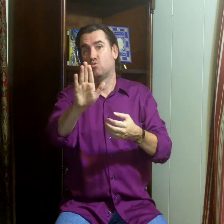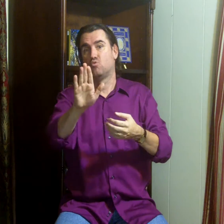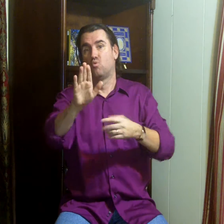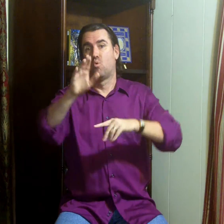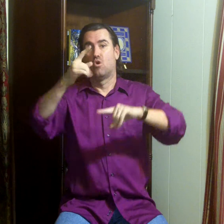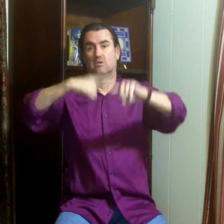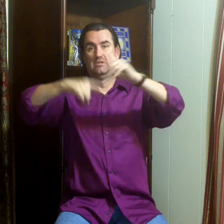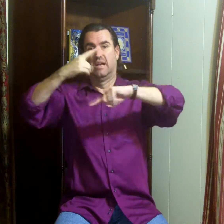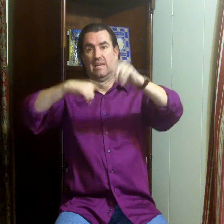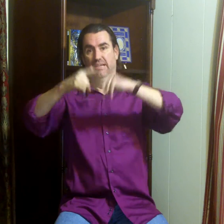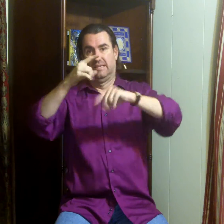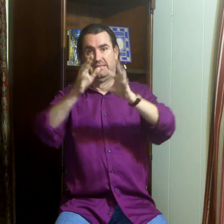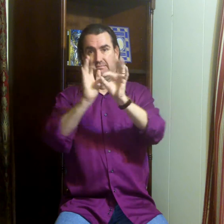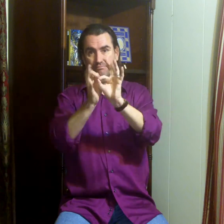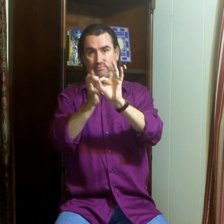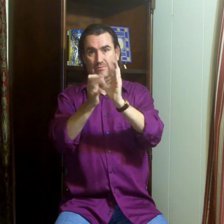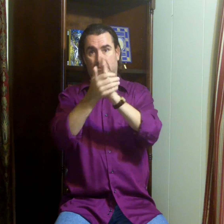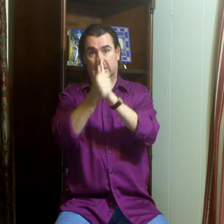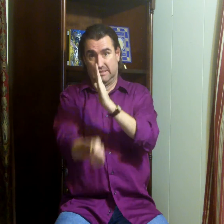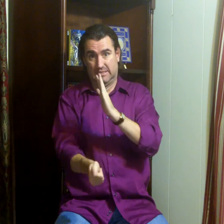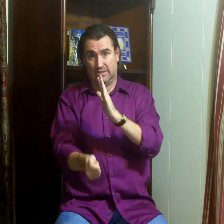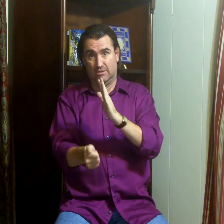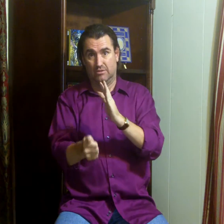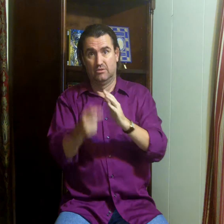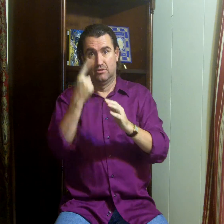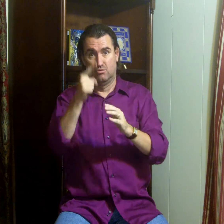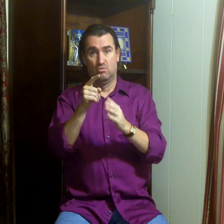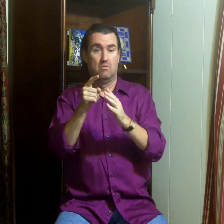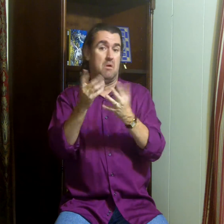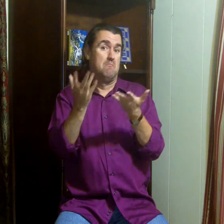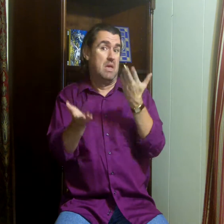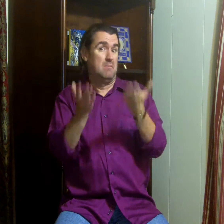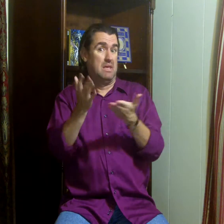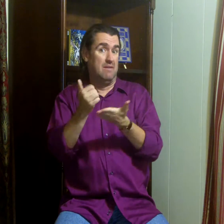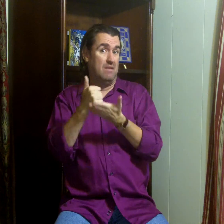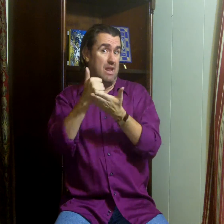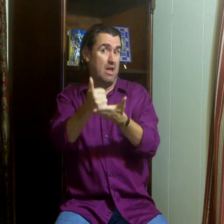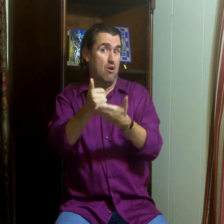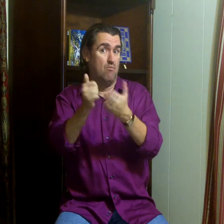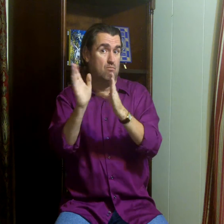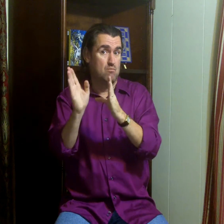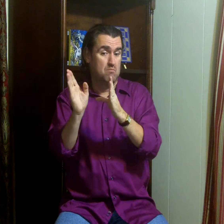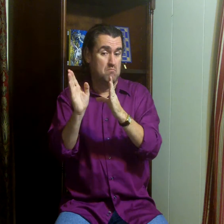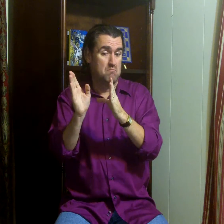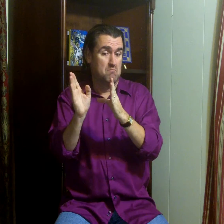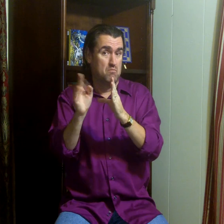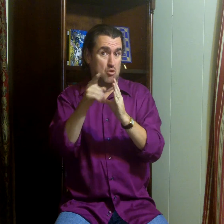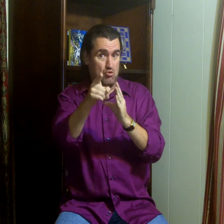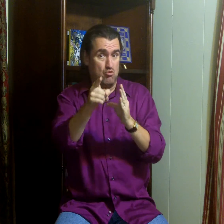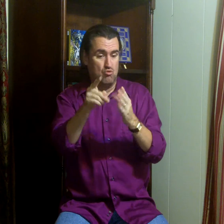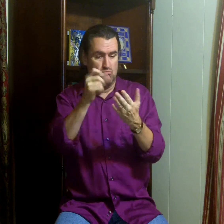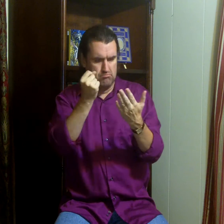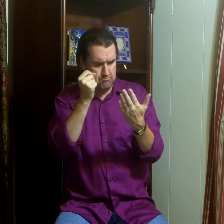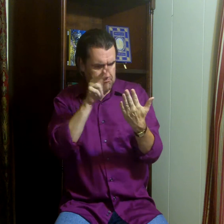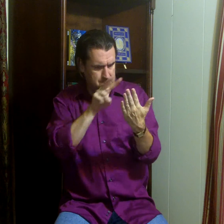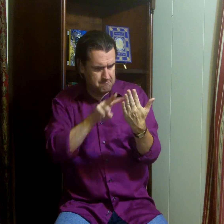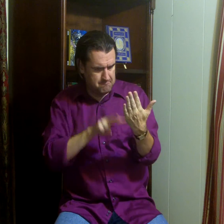test, because they will give you detailed feedback which you can absorb and then work on it for a